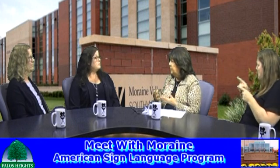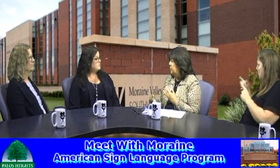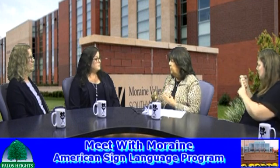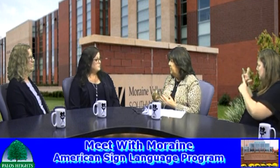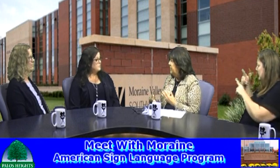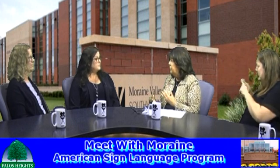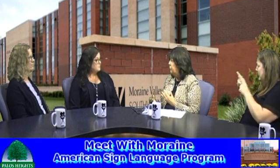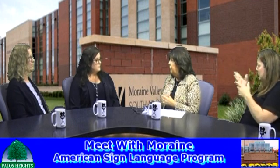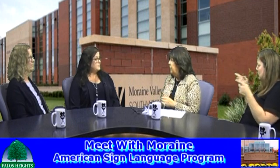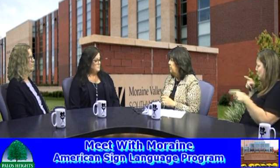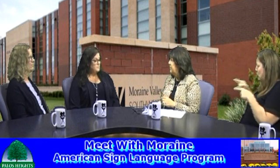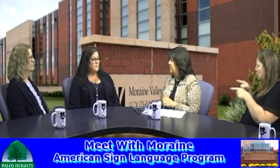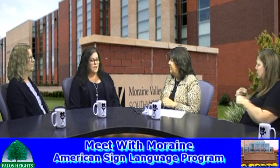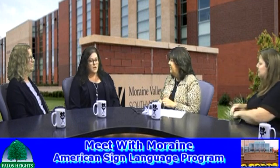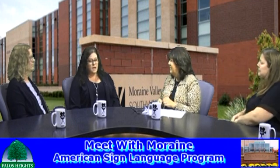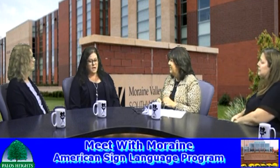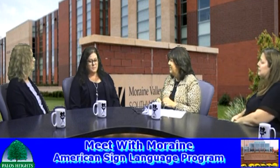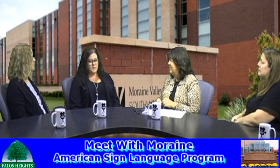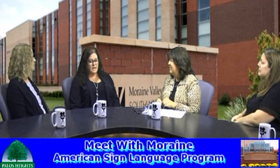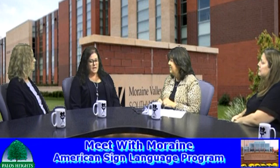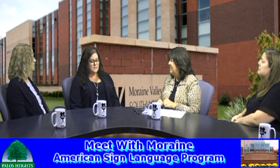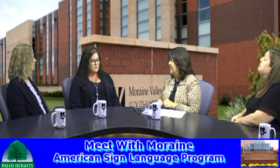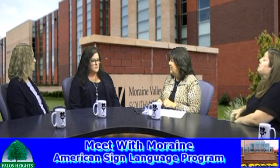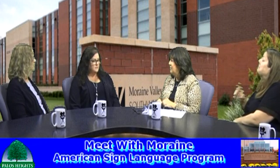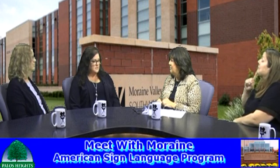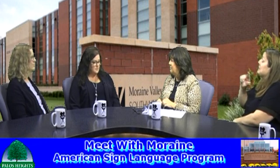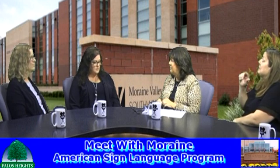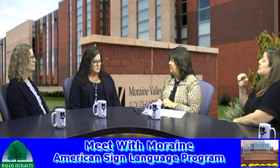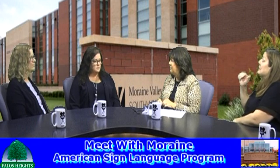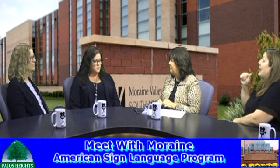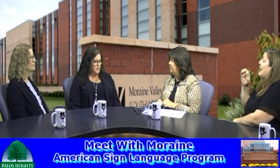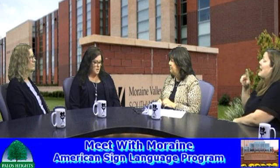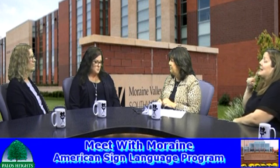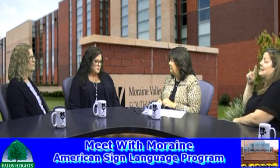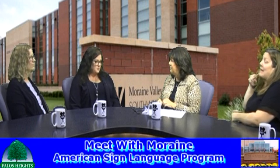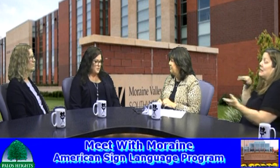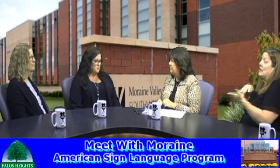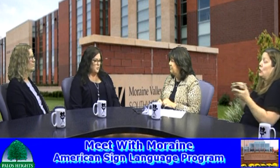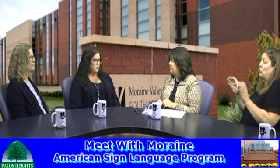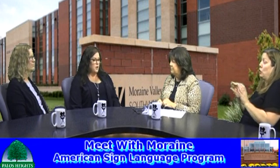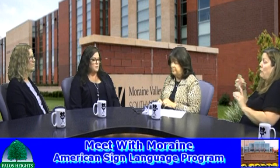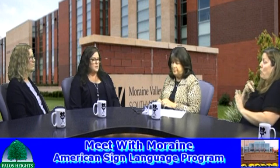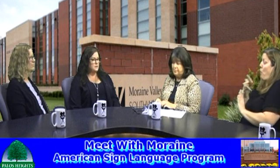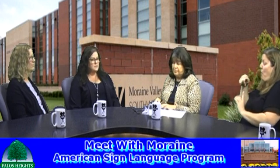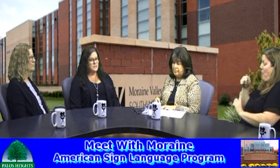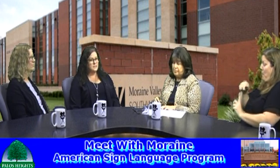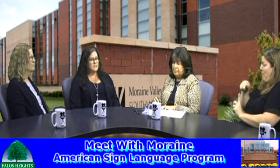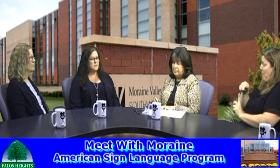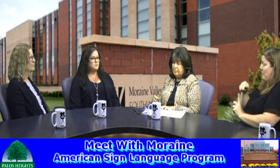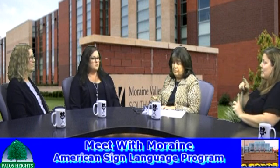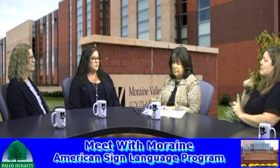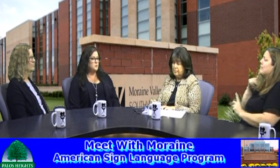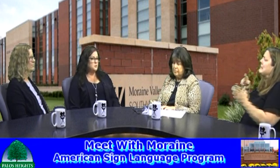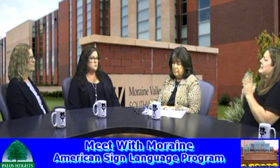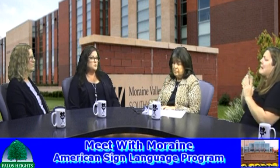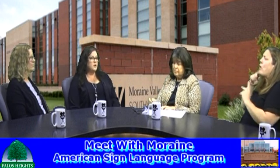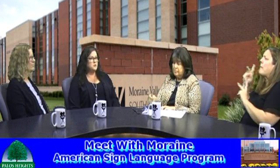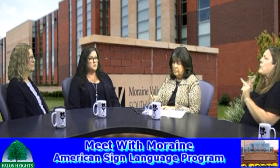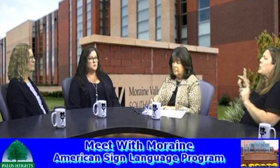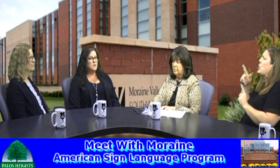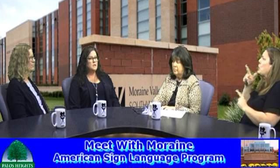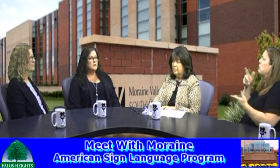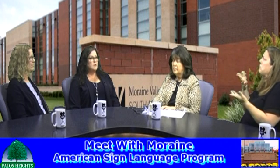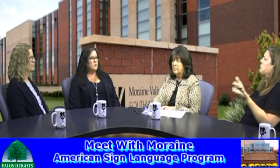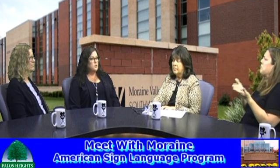about the difference between these two programs? The ASL Deaf Studies Certificate Program is intended for folks who